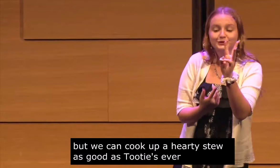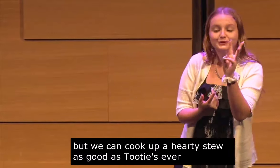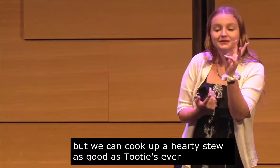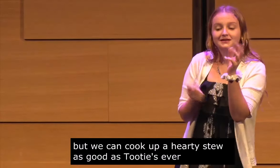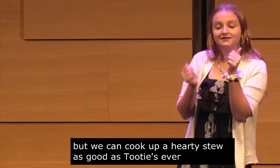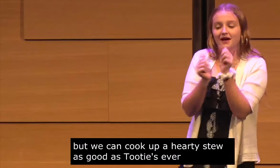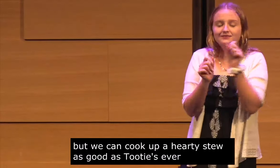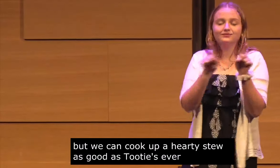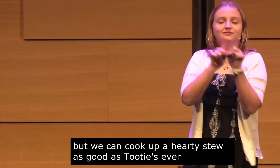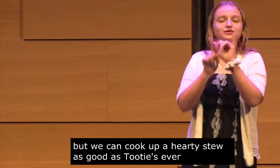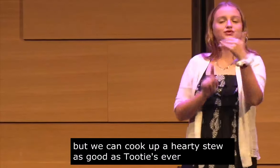tasted."